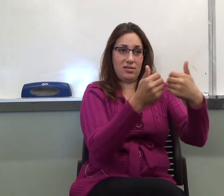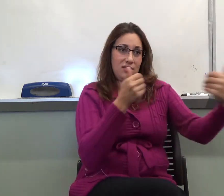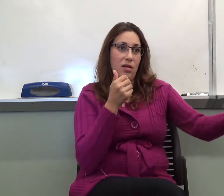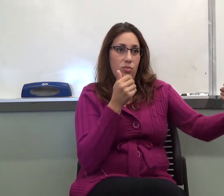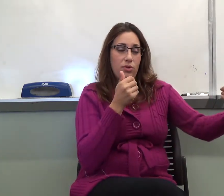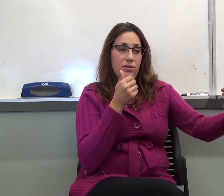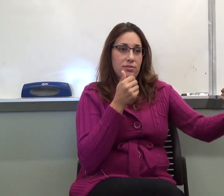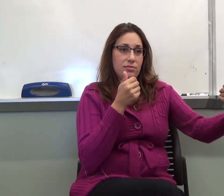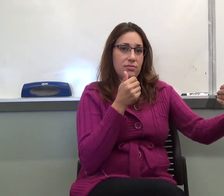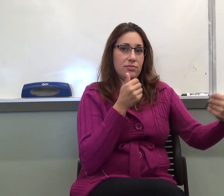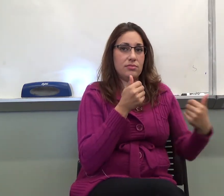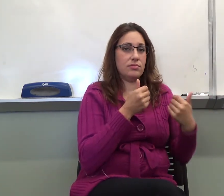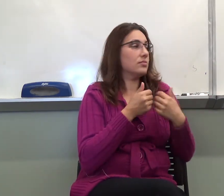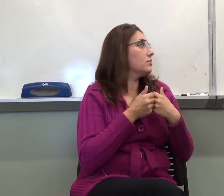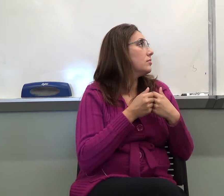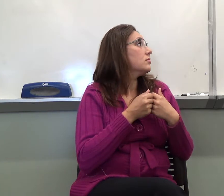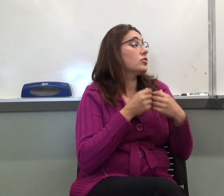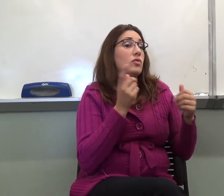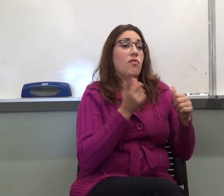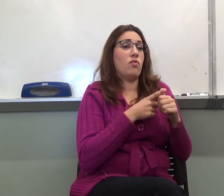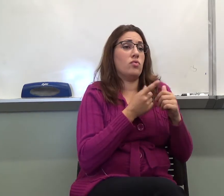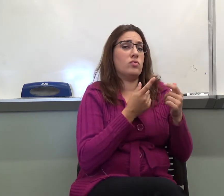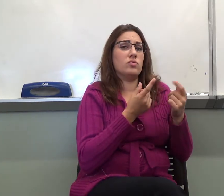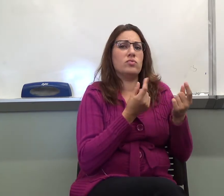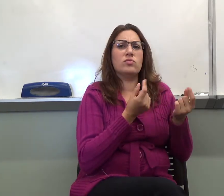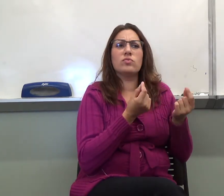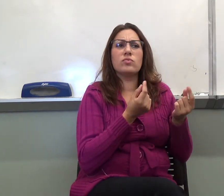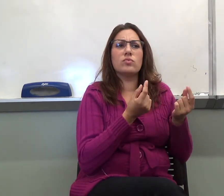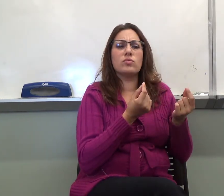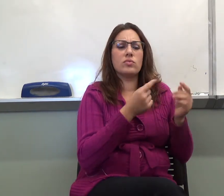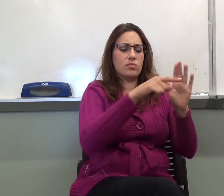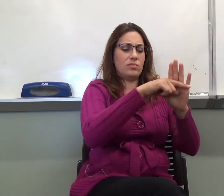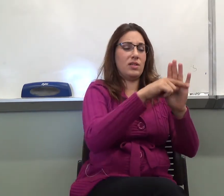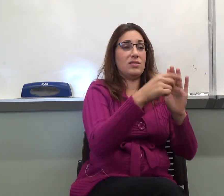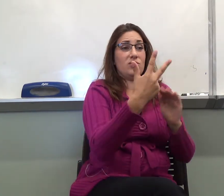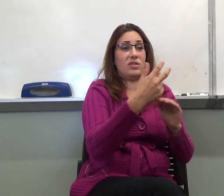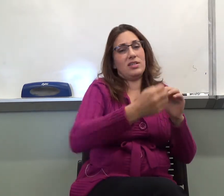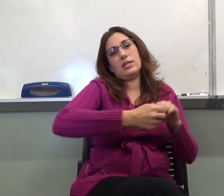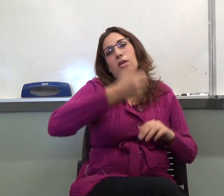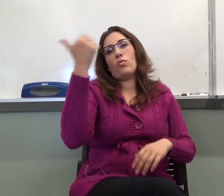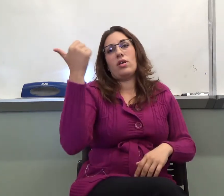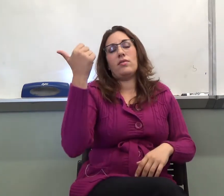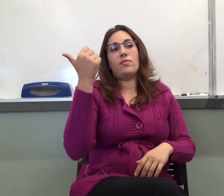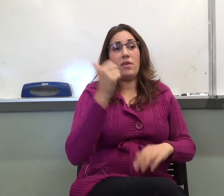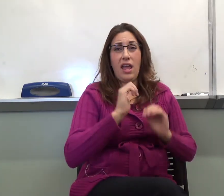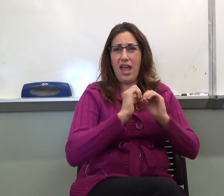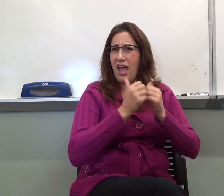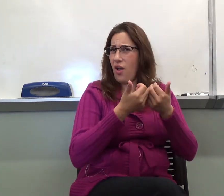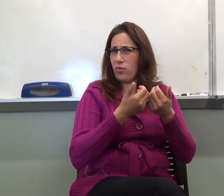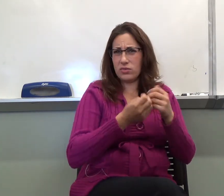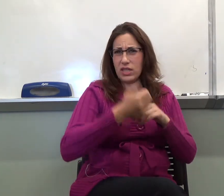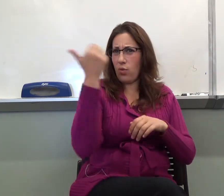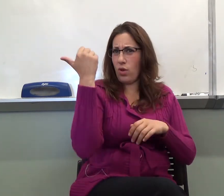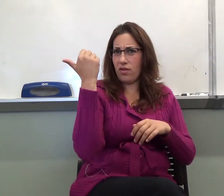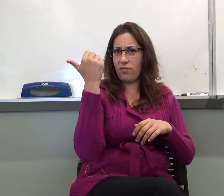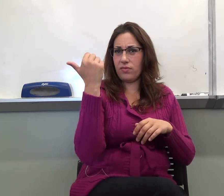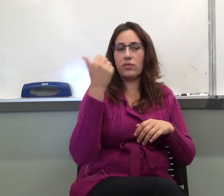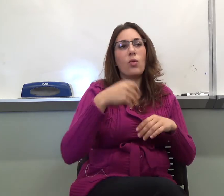So first of all, we'll get rid of the 3. Well, how do you get rid of a minus 3? You add 3. That adds up to nothing. But you have to add 3 to that side